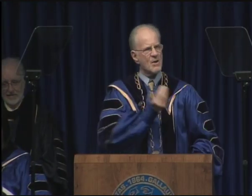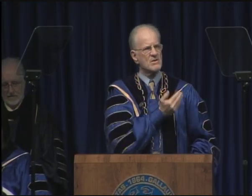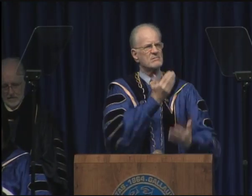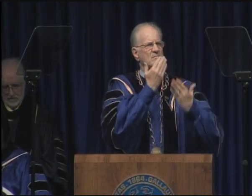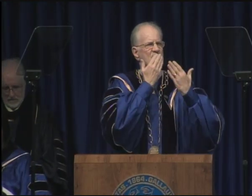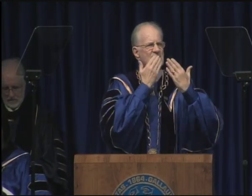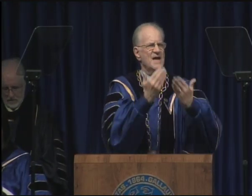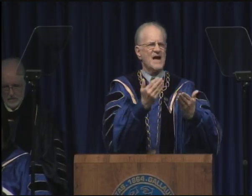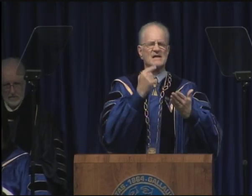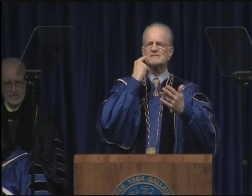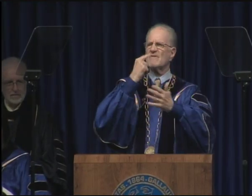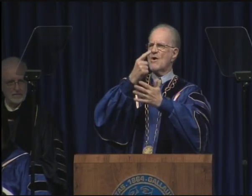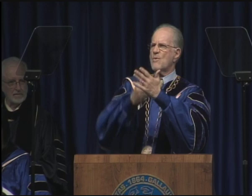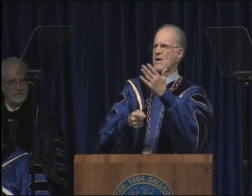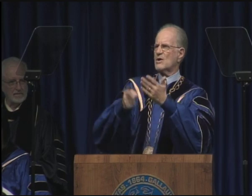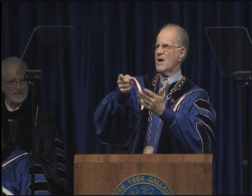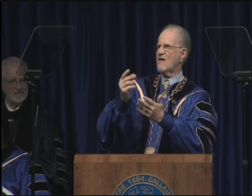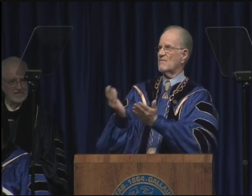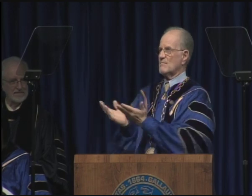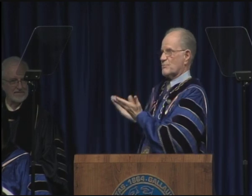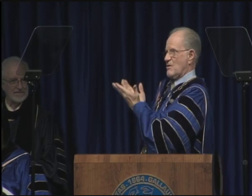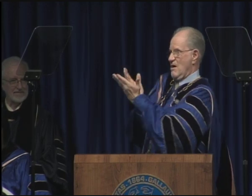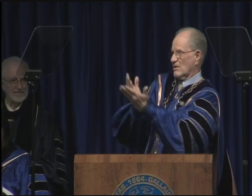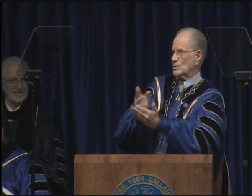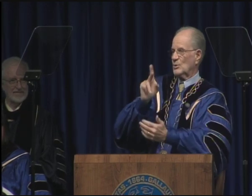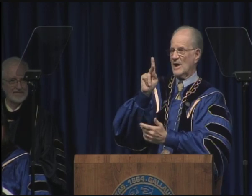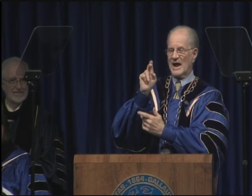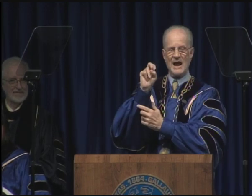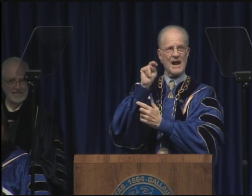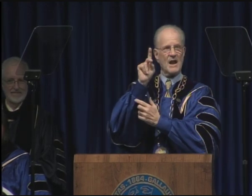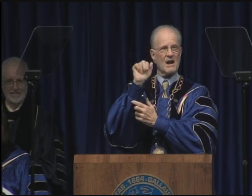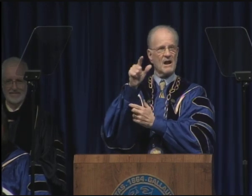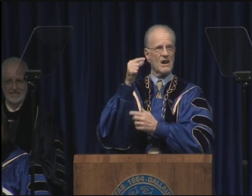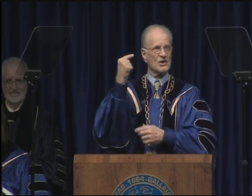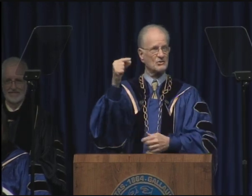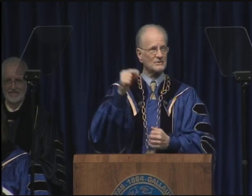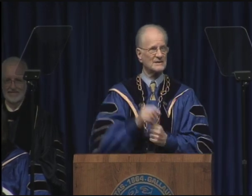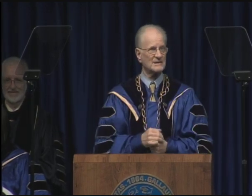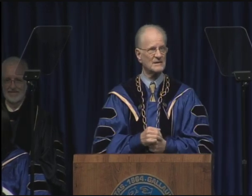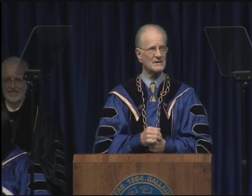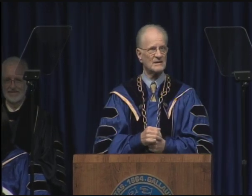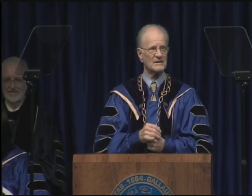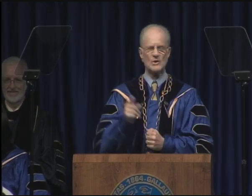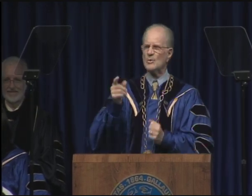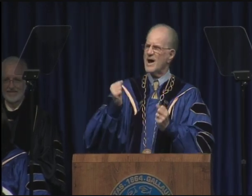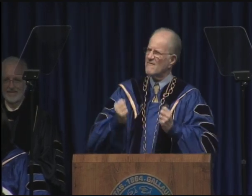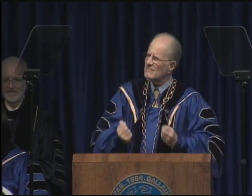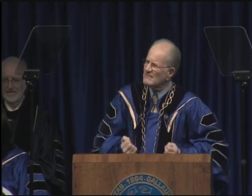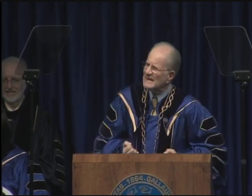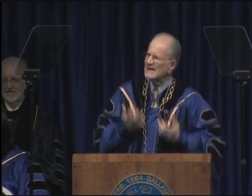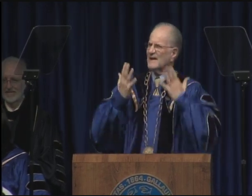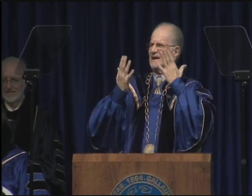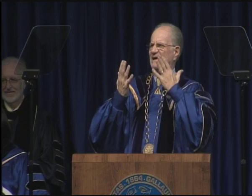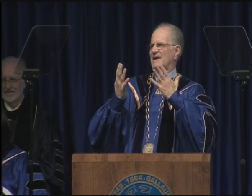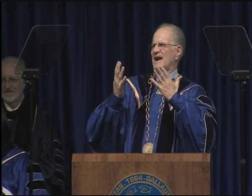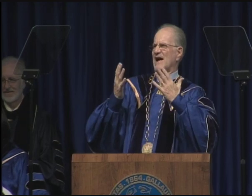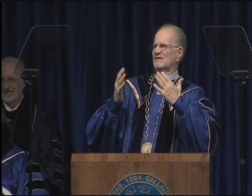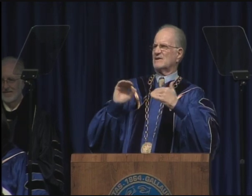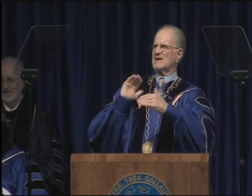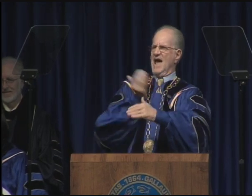For the graduates, you have our thanks for what you have brought to Kendall Green. You enliven